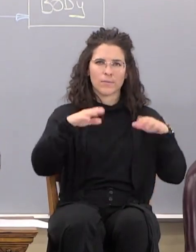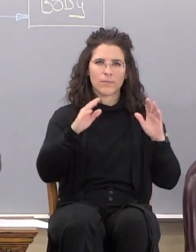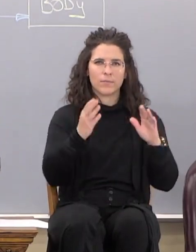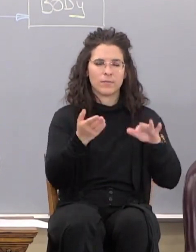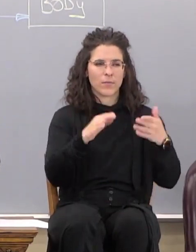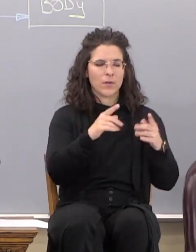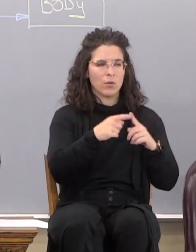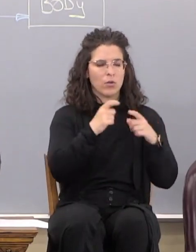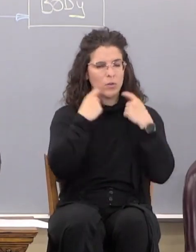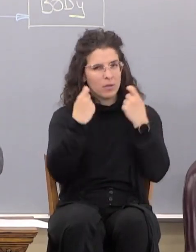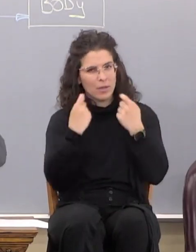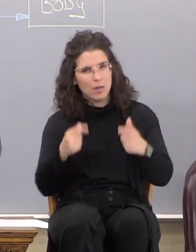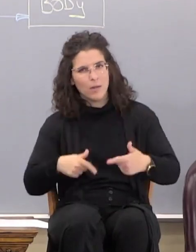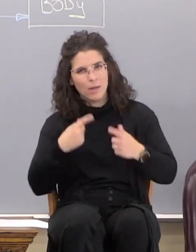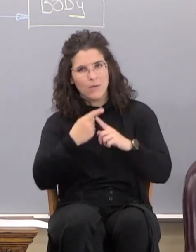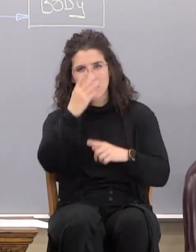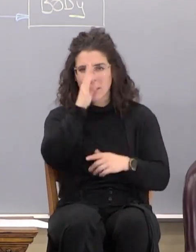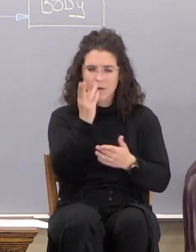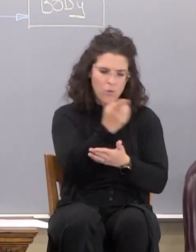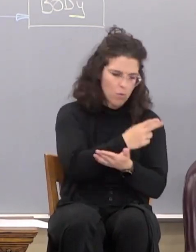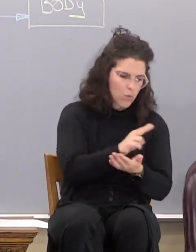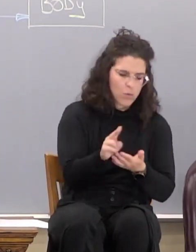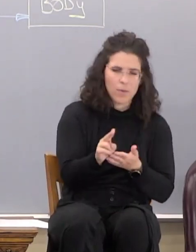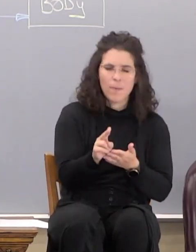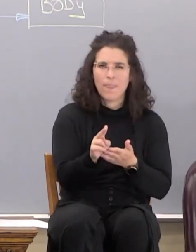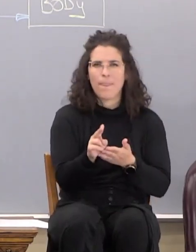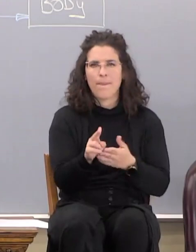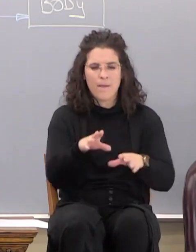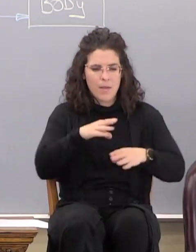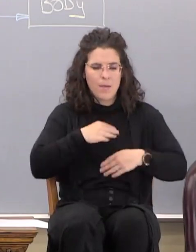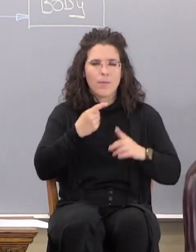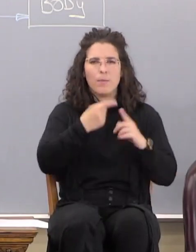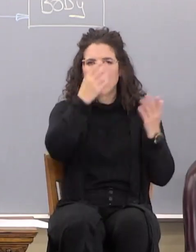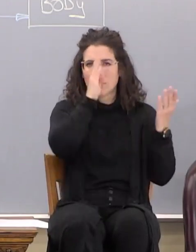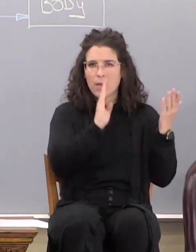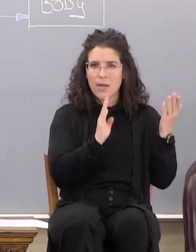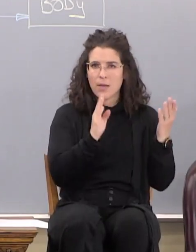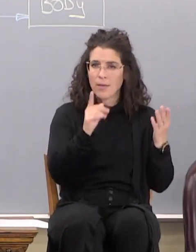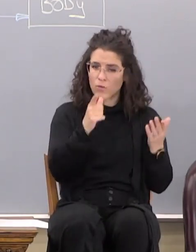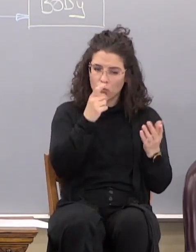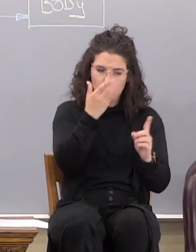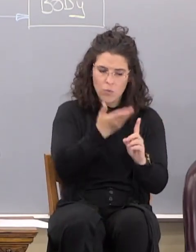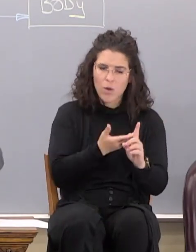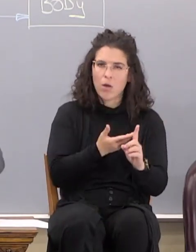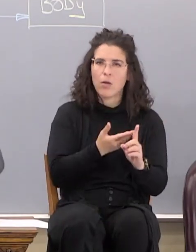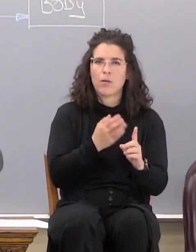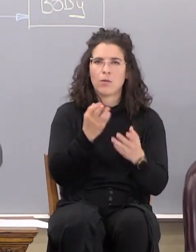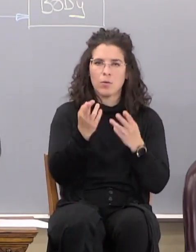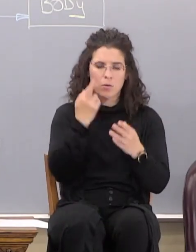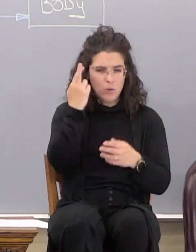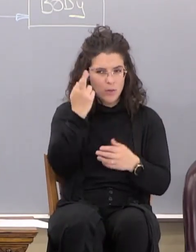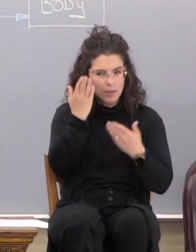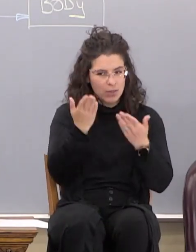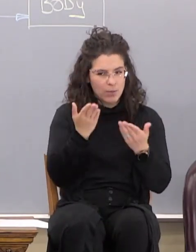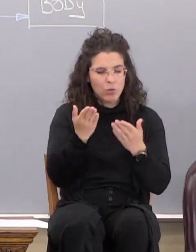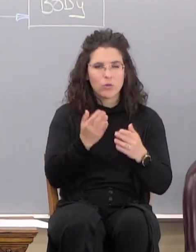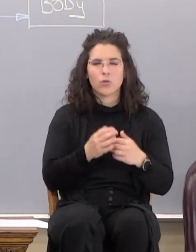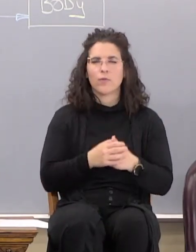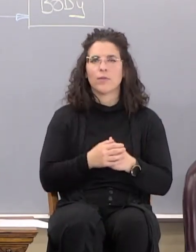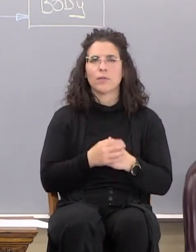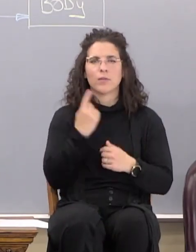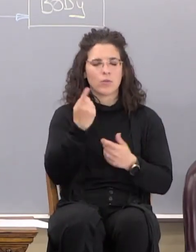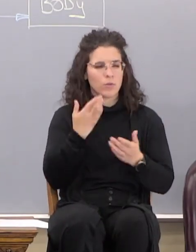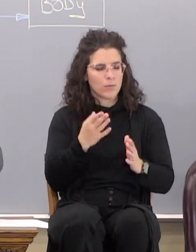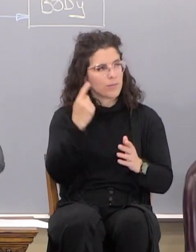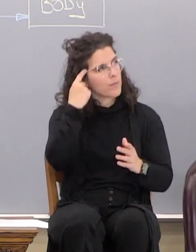unto God. Holy. That's who you are. Acceptable unto God. That's who you are. And that's your reasonable service. That's the only way